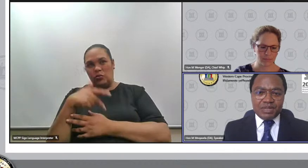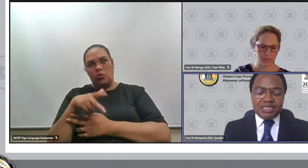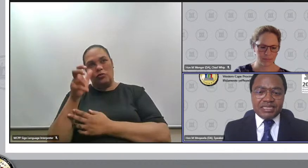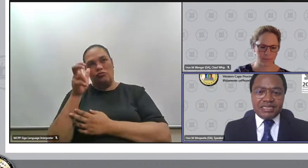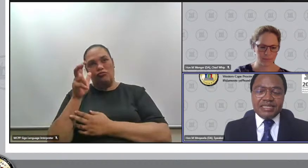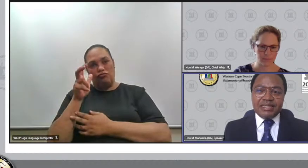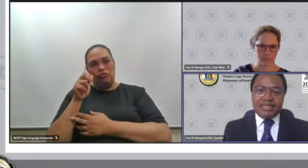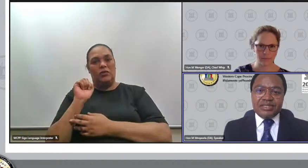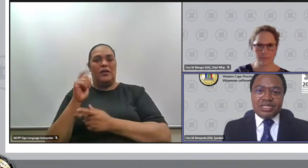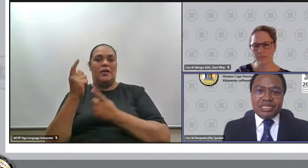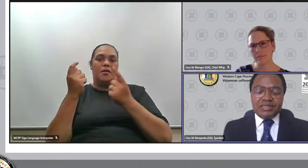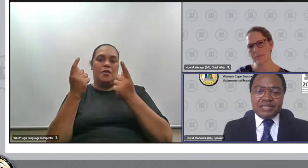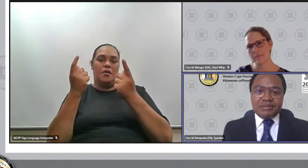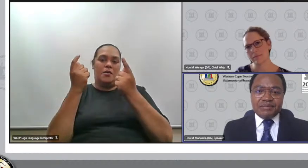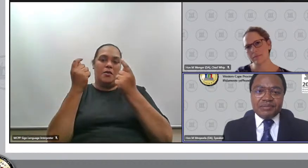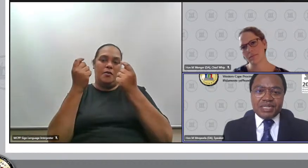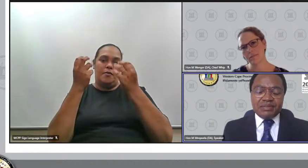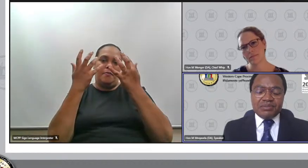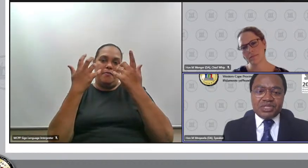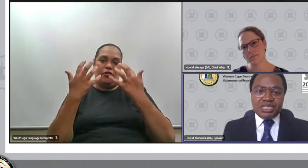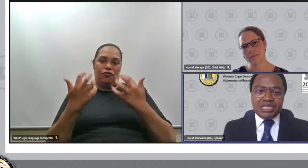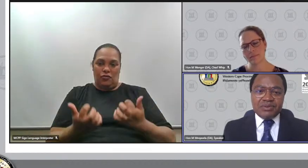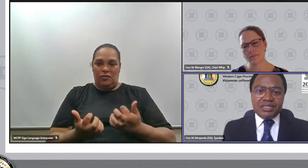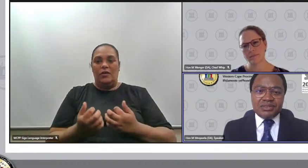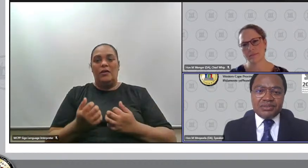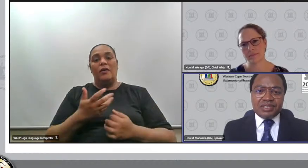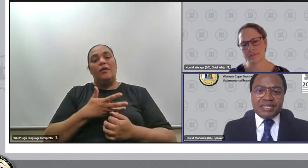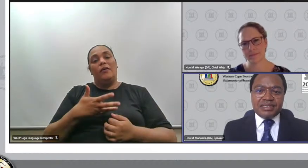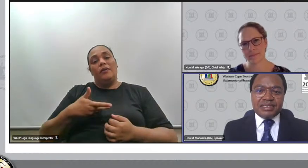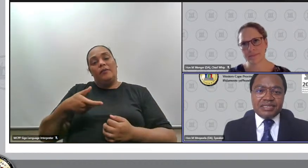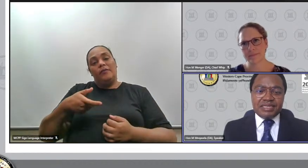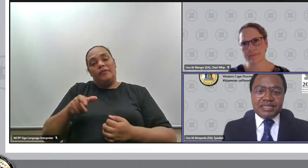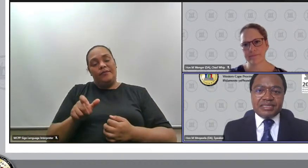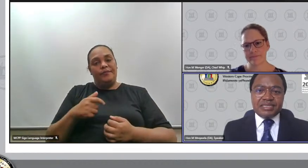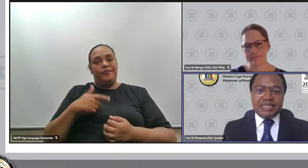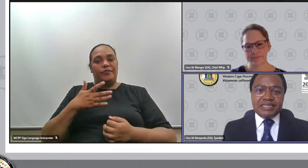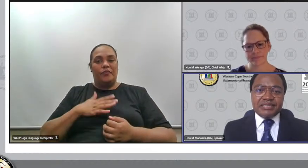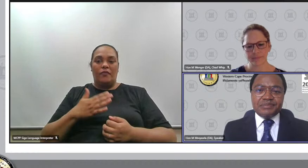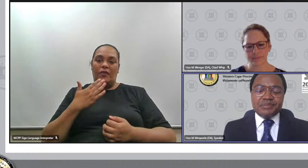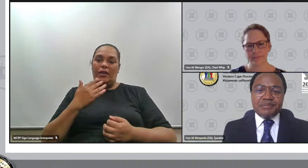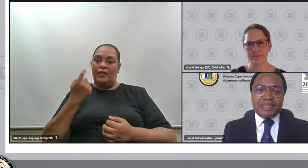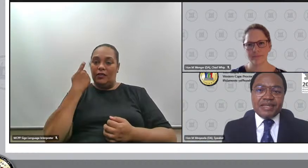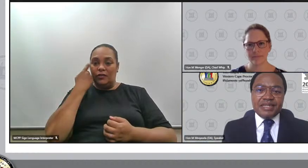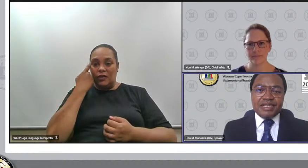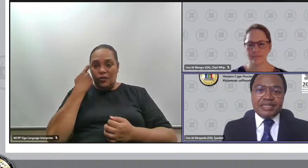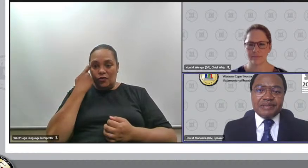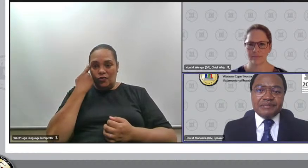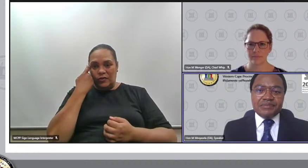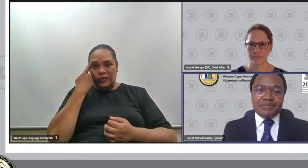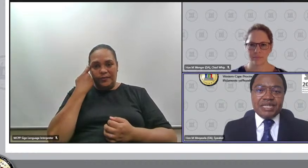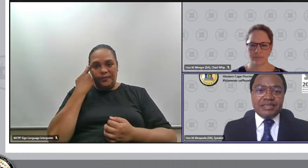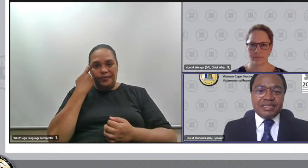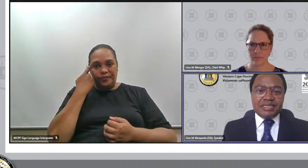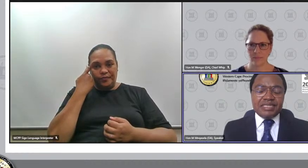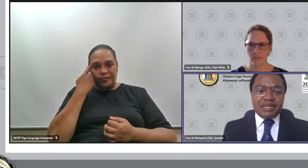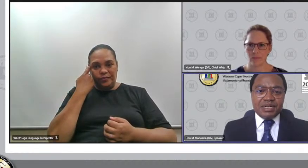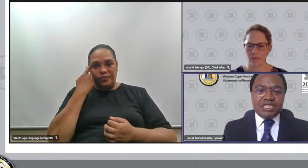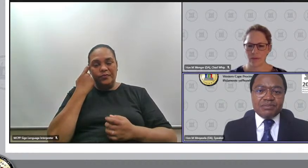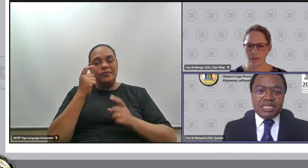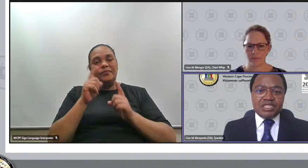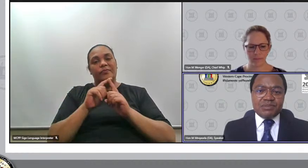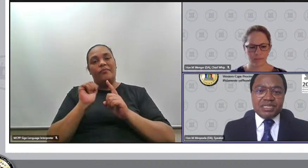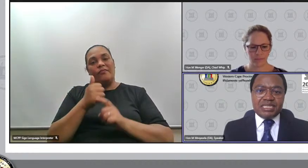this budget. Chair, Madam Chair, I want to thank the Secretary and the